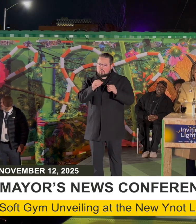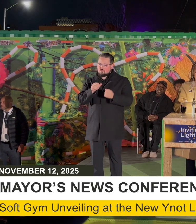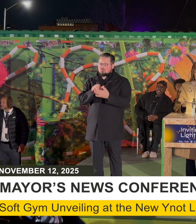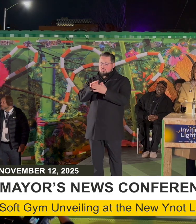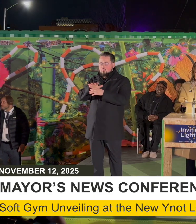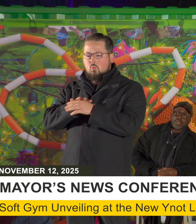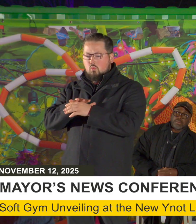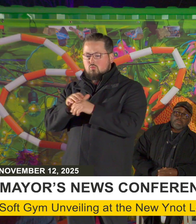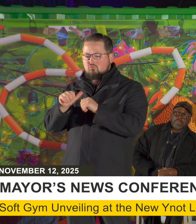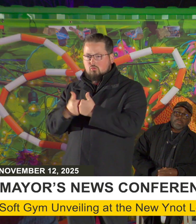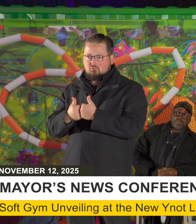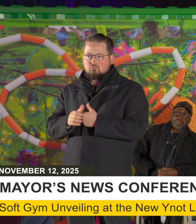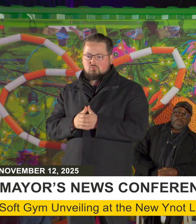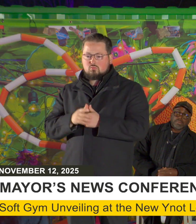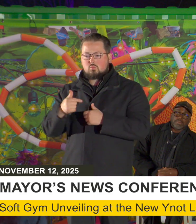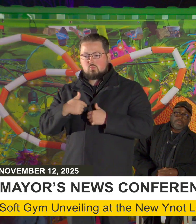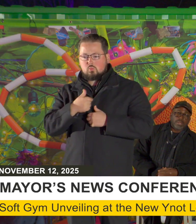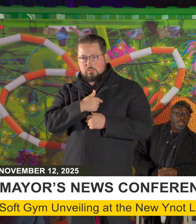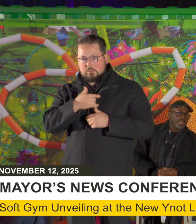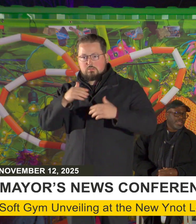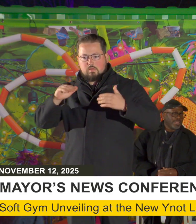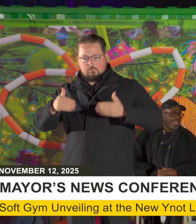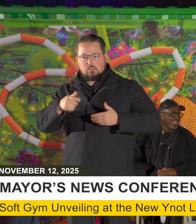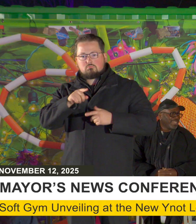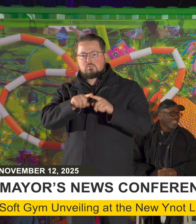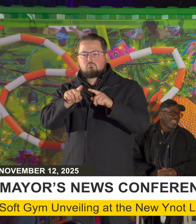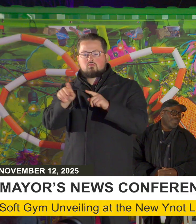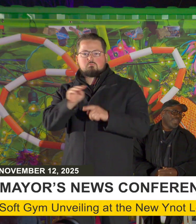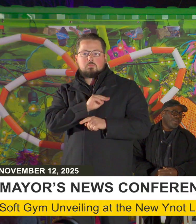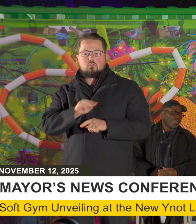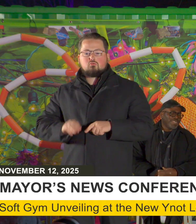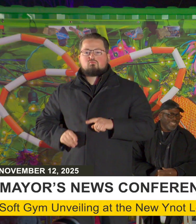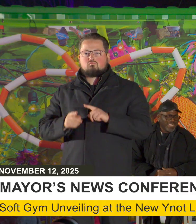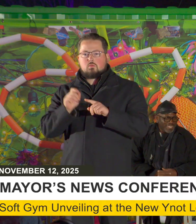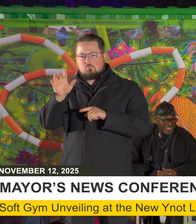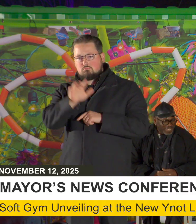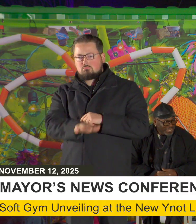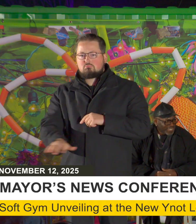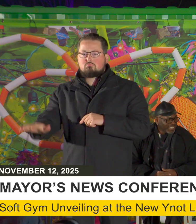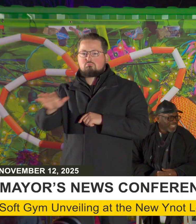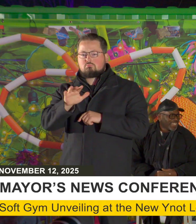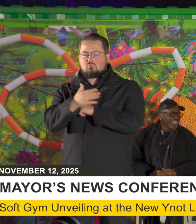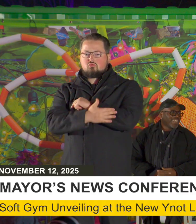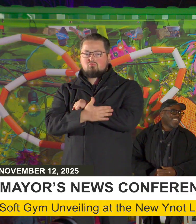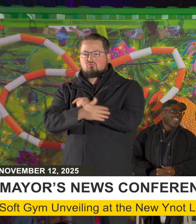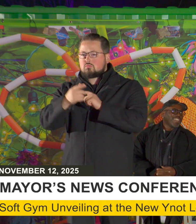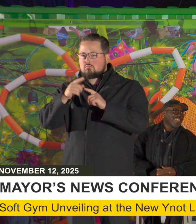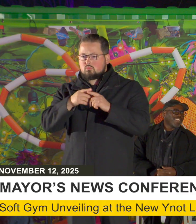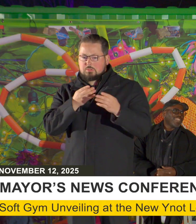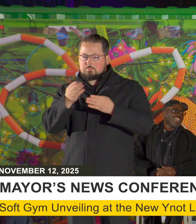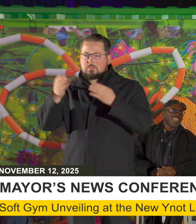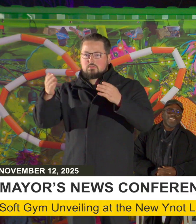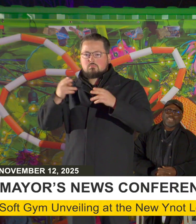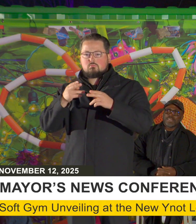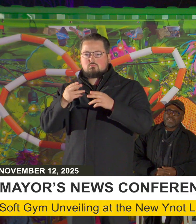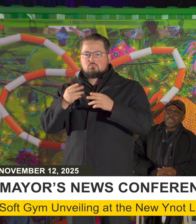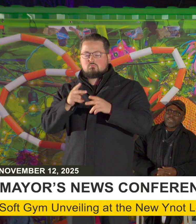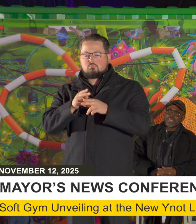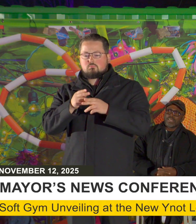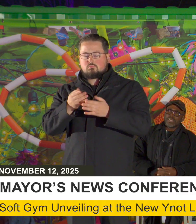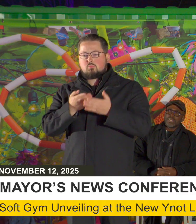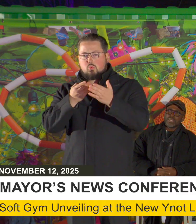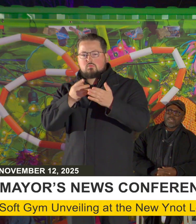local challenges. We invited mayors from across the country to submit proposals for temporary public